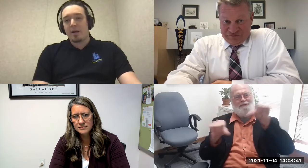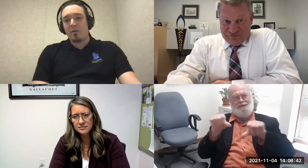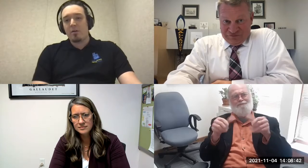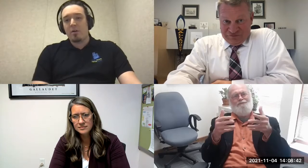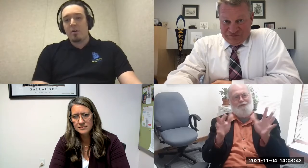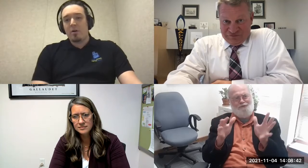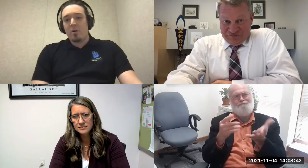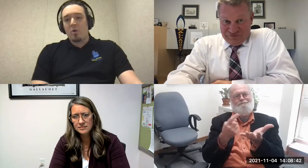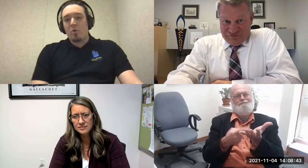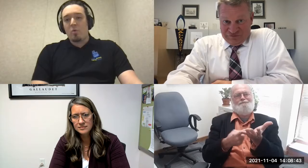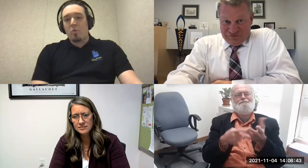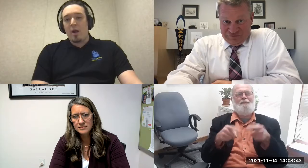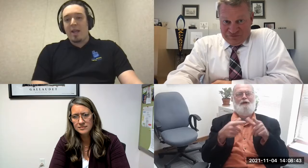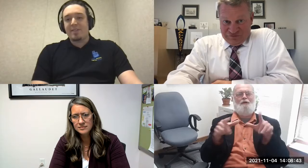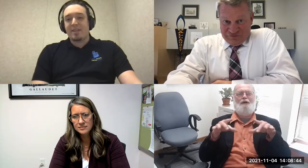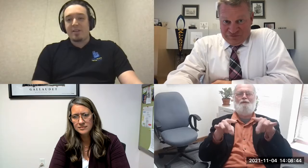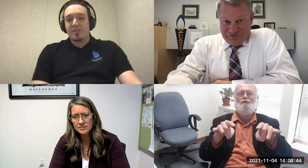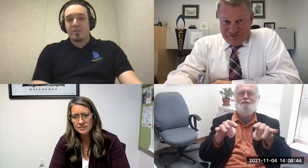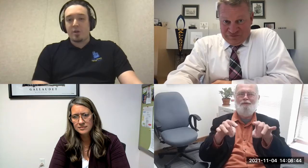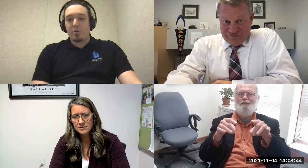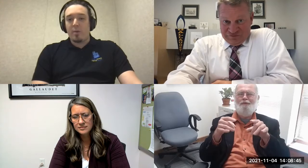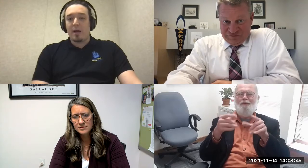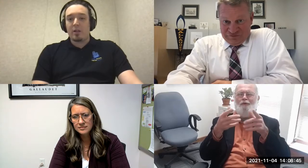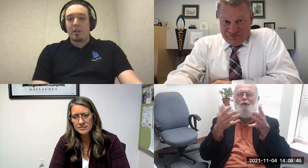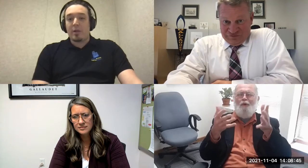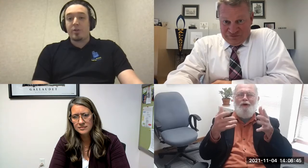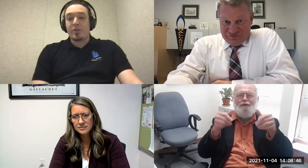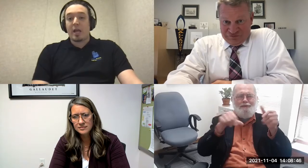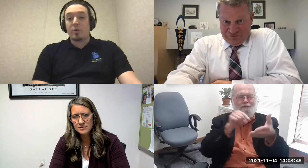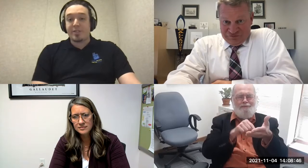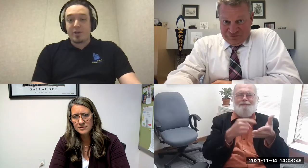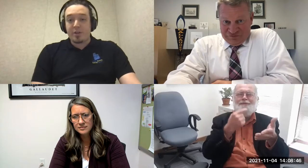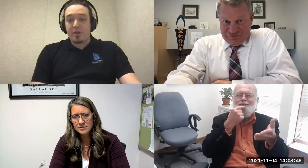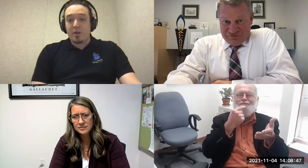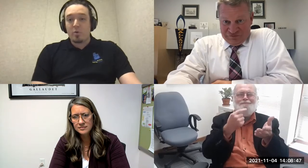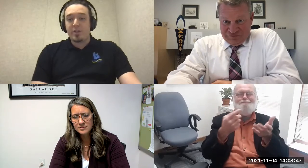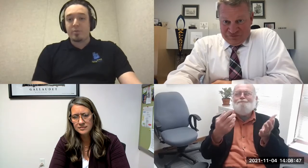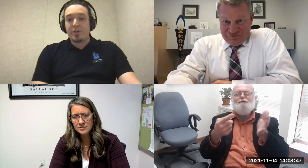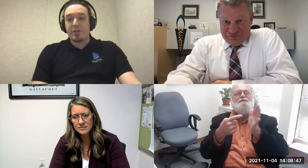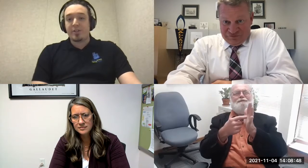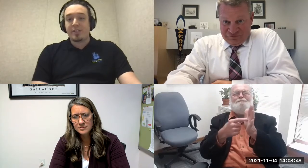about, what has science shown about language acquisition? What does research